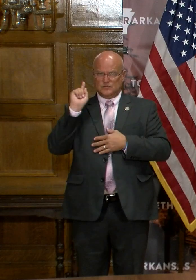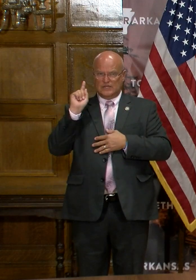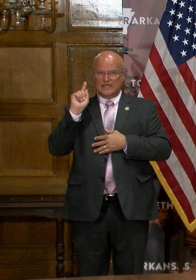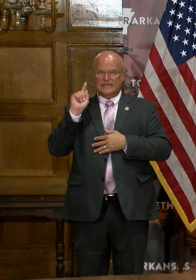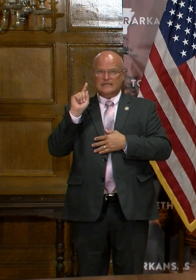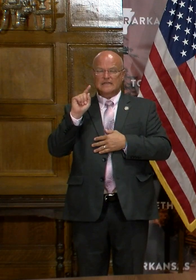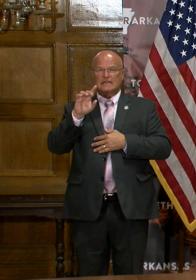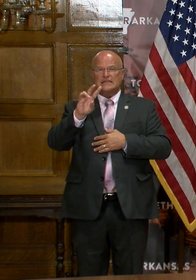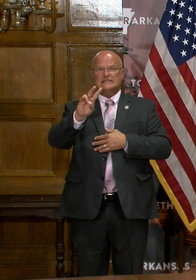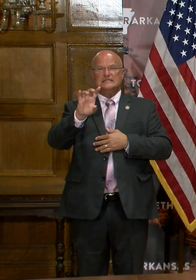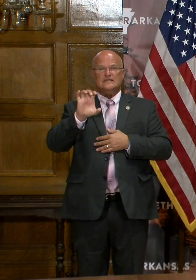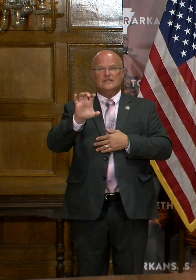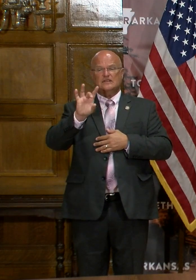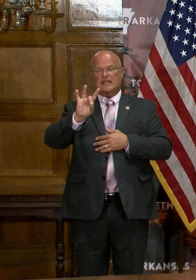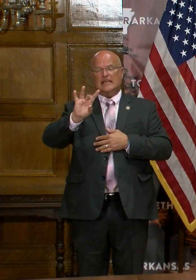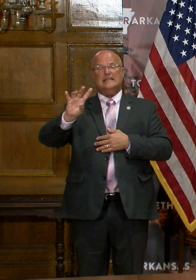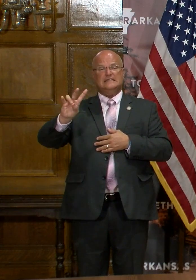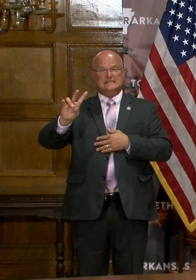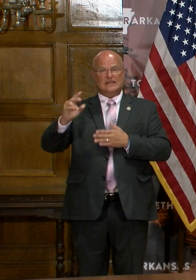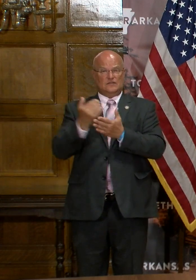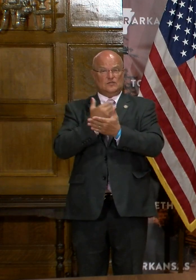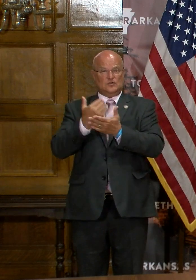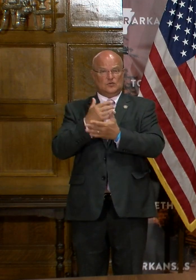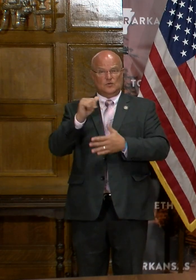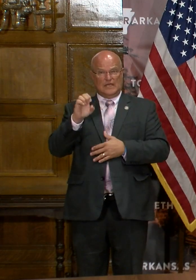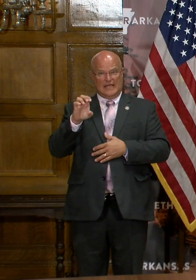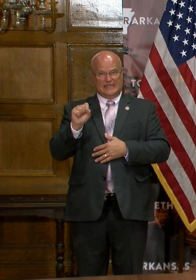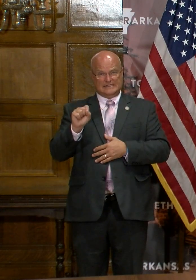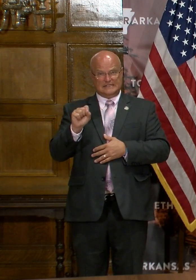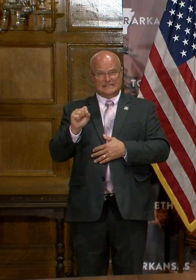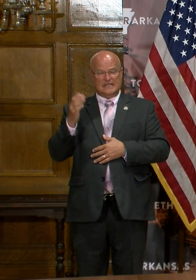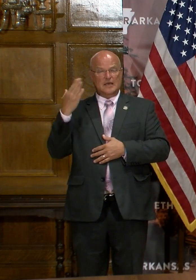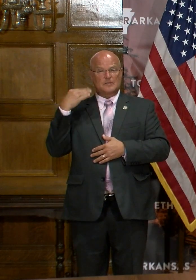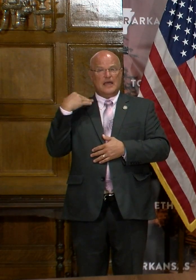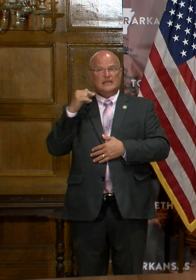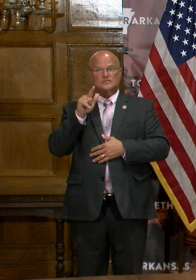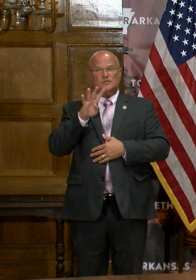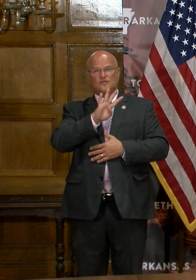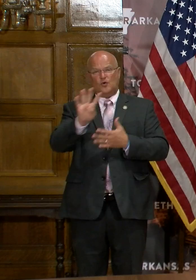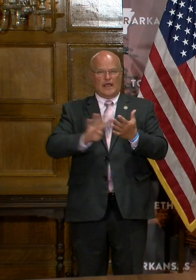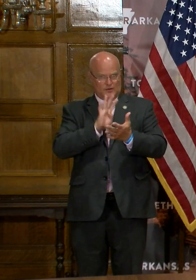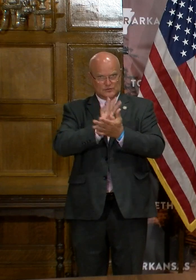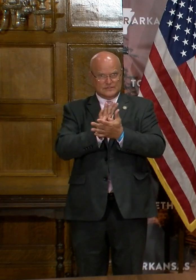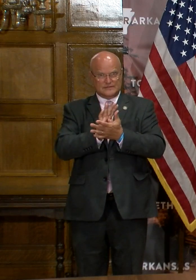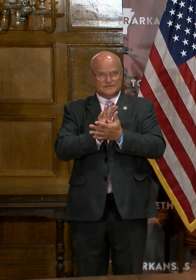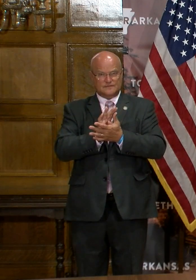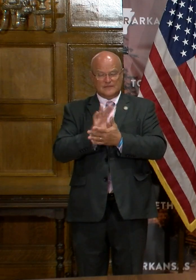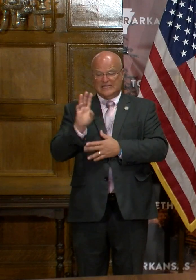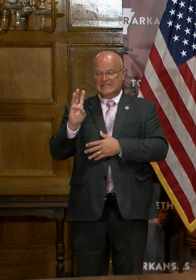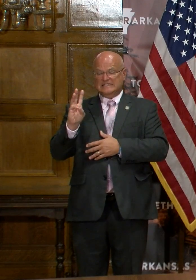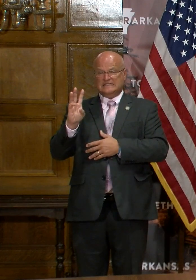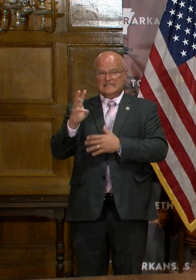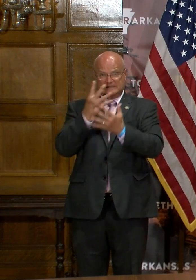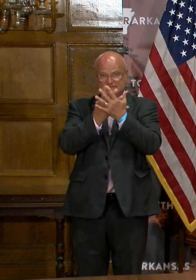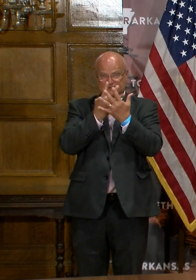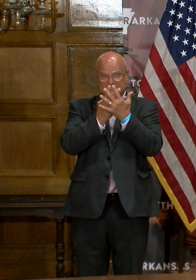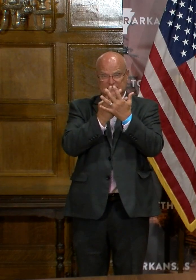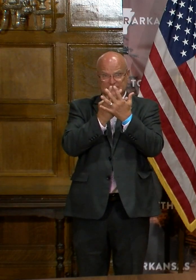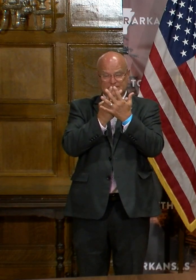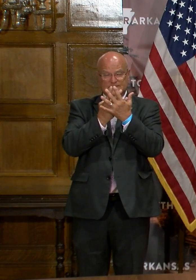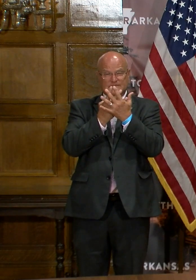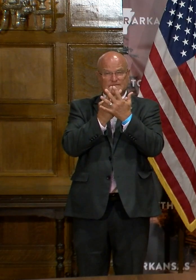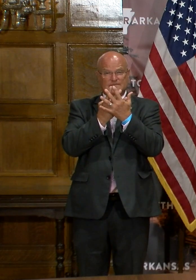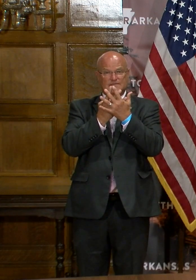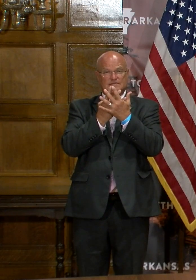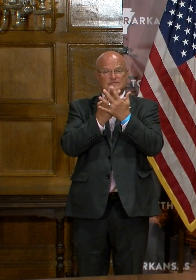week. We had 787 new cases over the last 24 hours. 6 of those were in the correctional